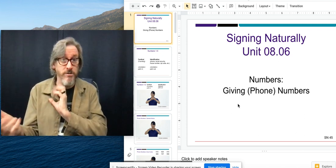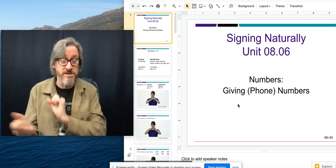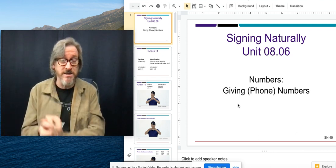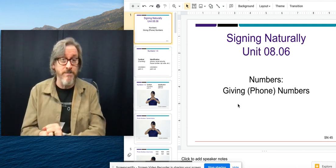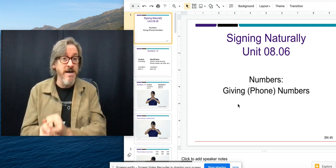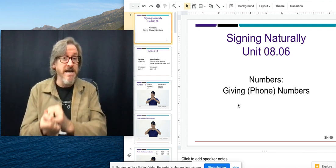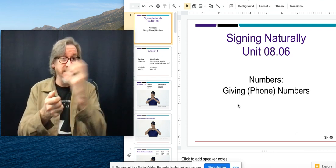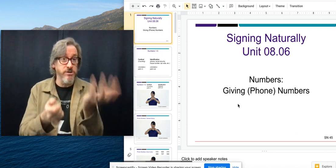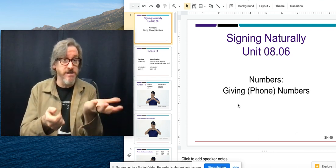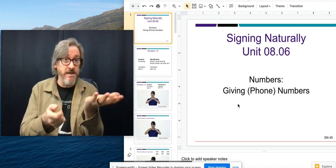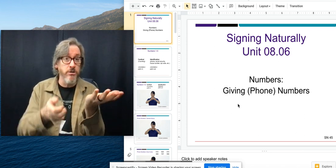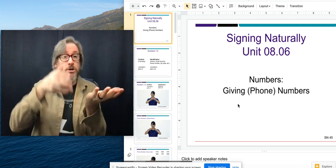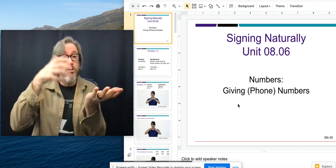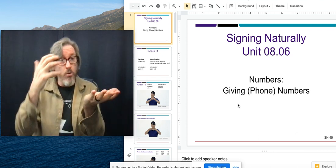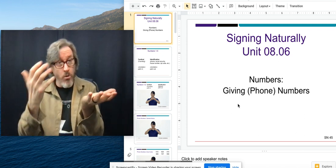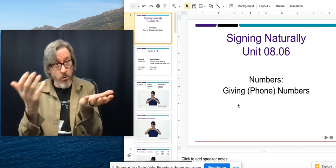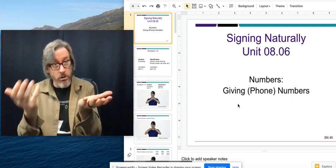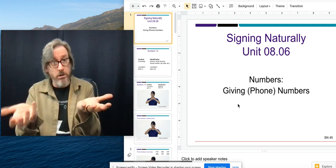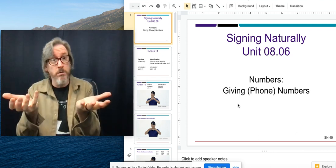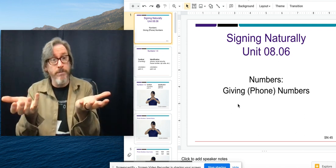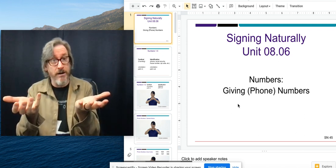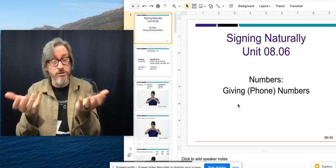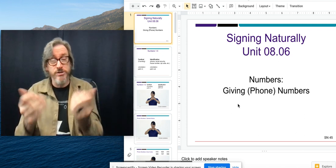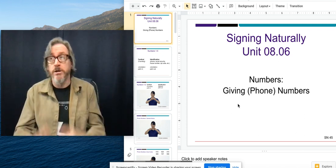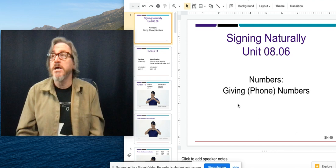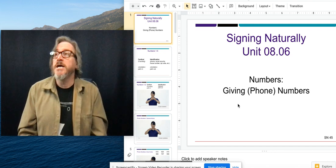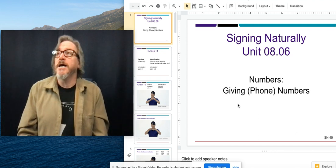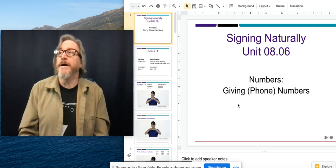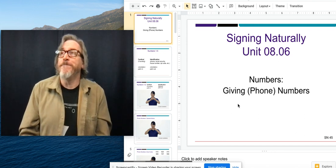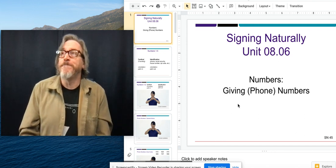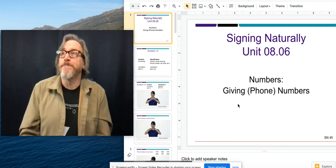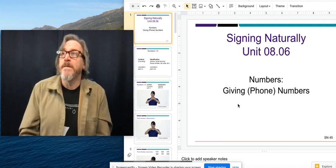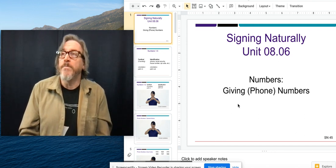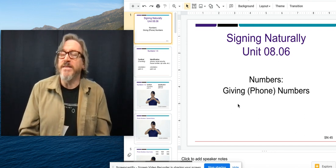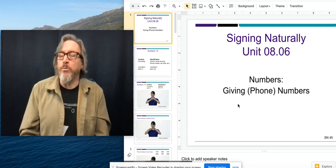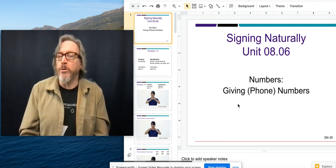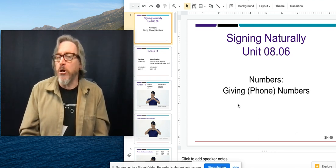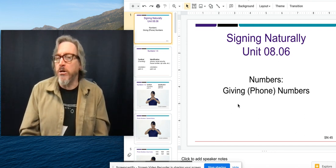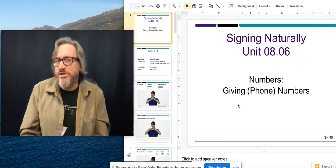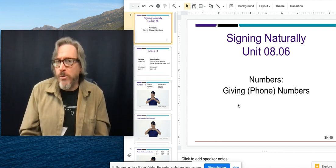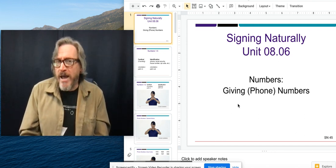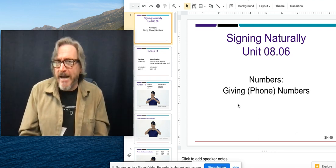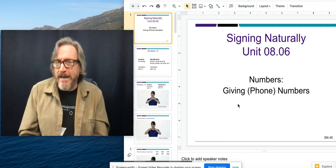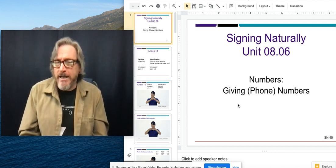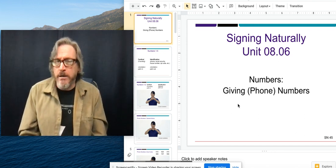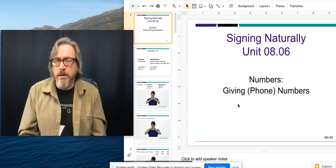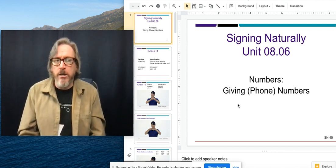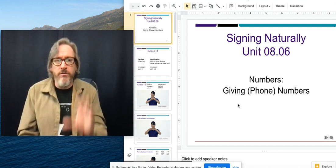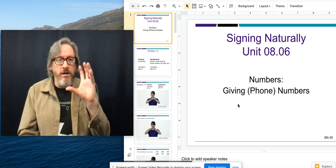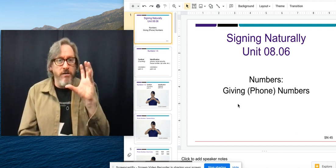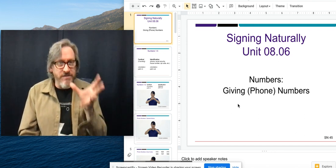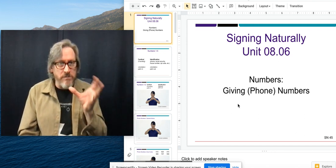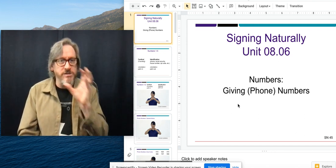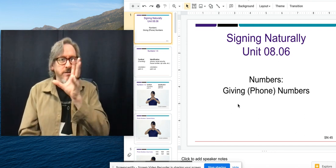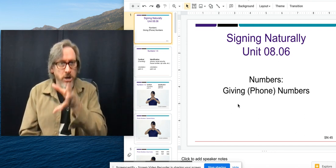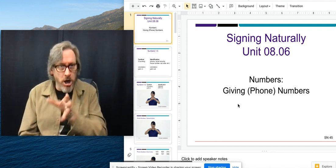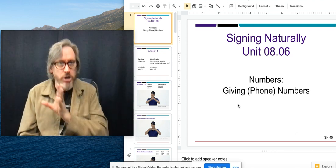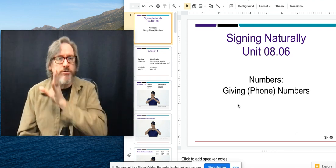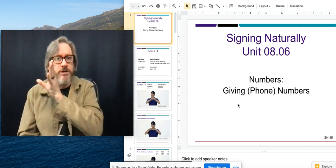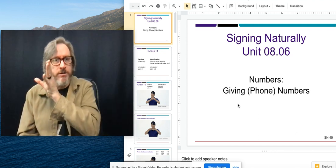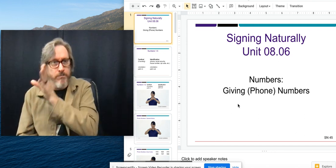4 numbers at a time. It's either single or pairs. But then we will also add in the